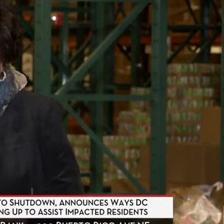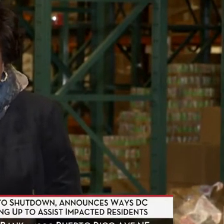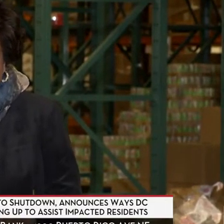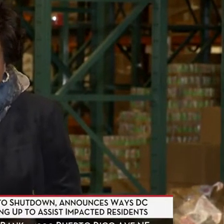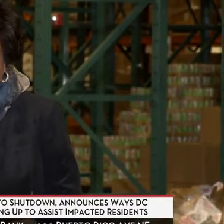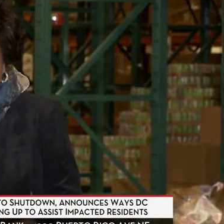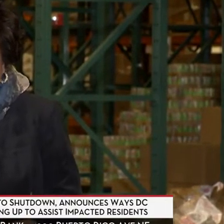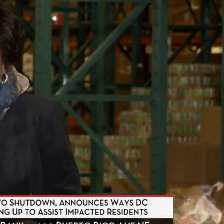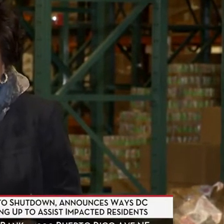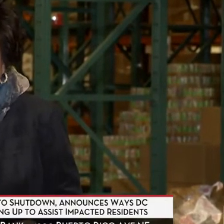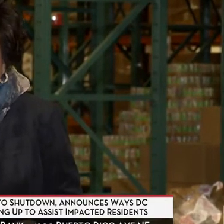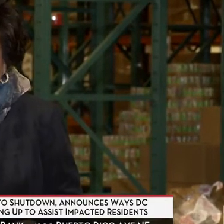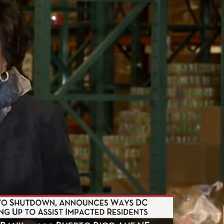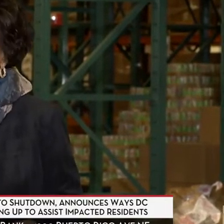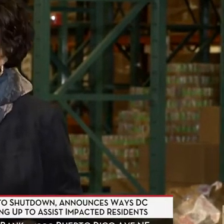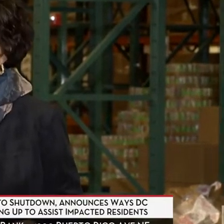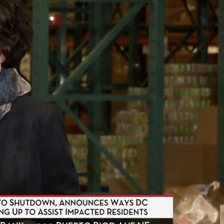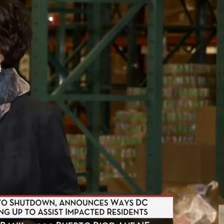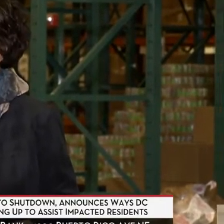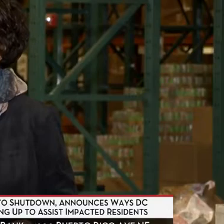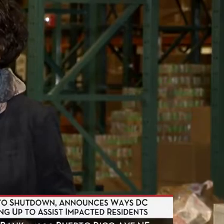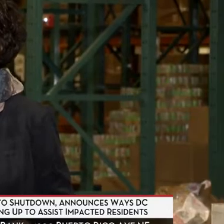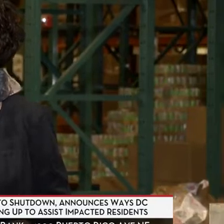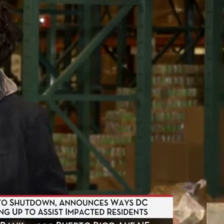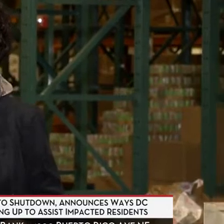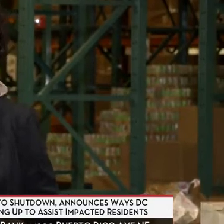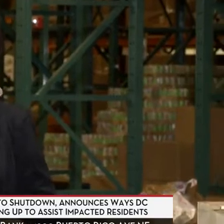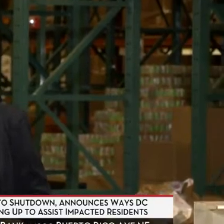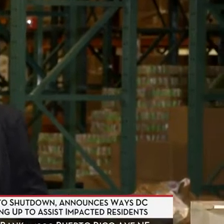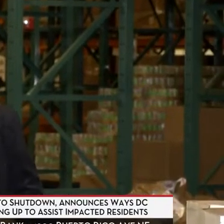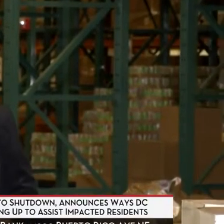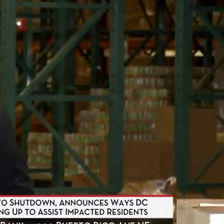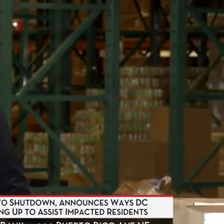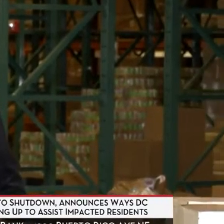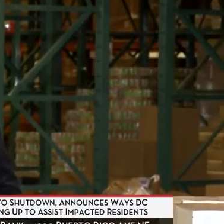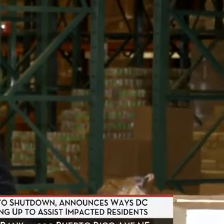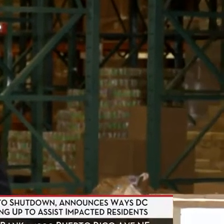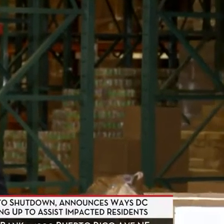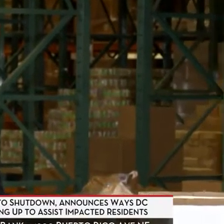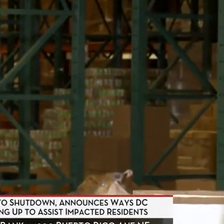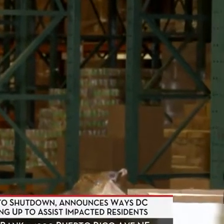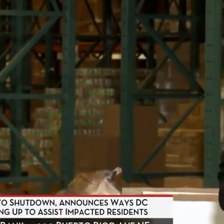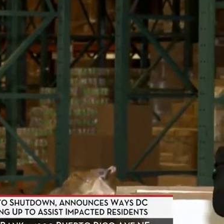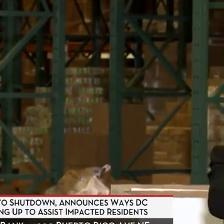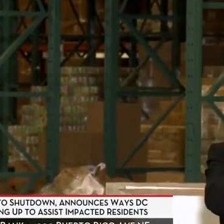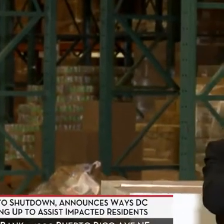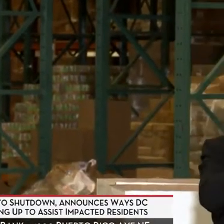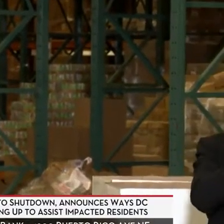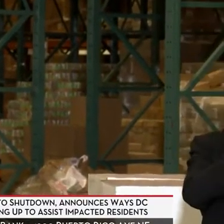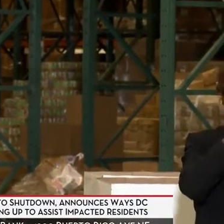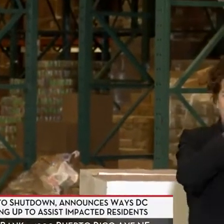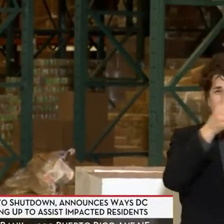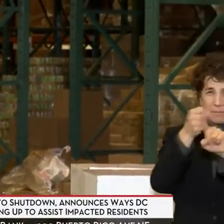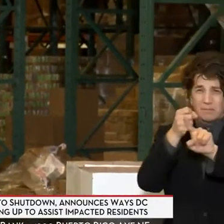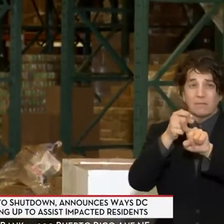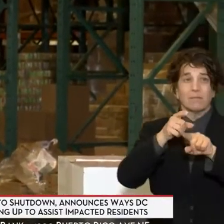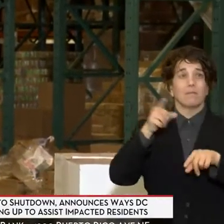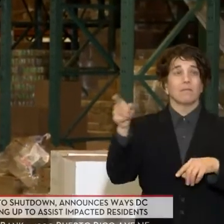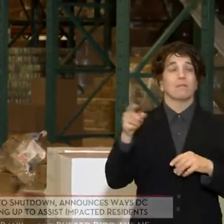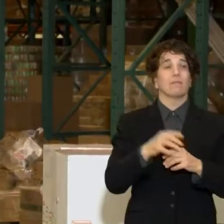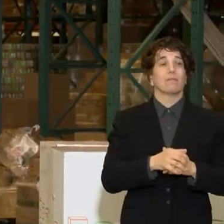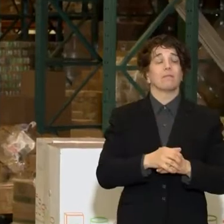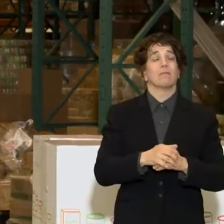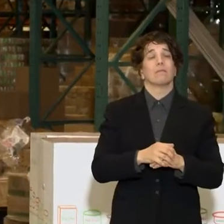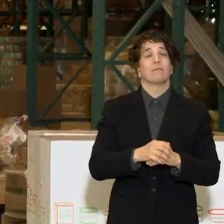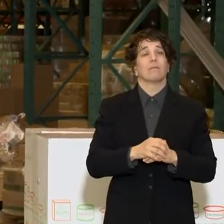It also, the cafe workers, we know, who in restaurants across D.C. have had their hours cut